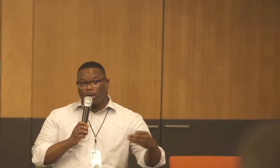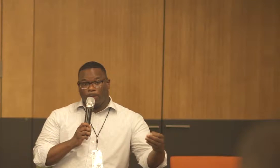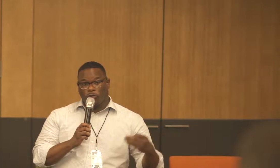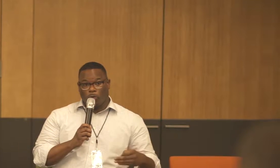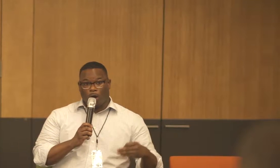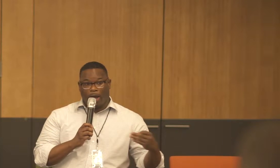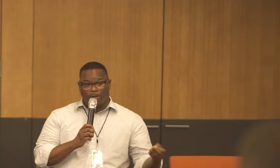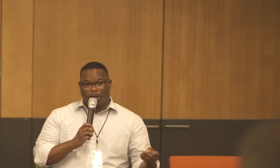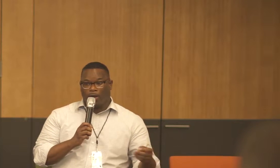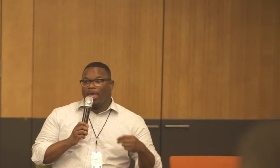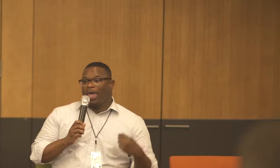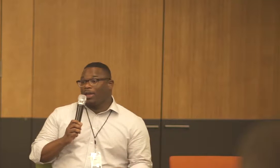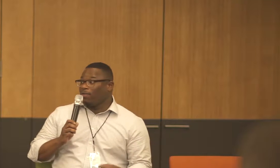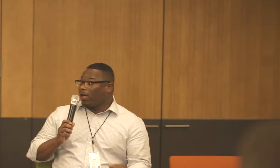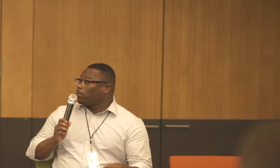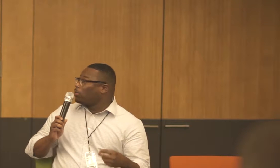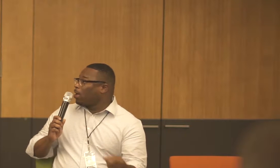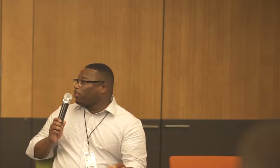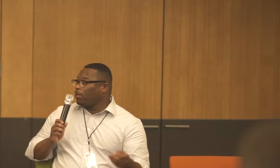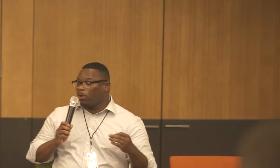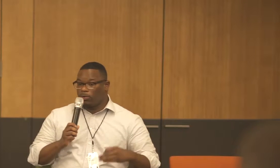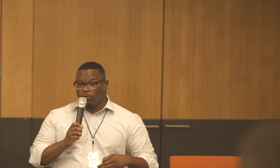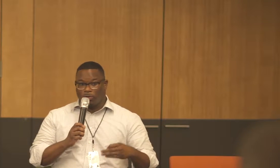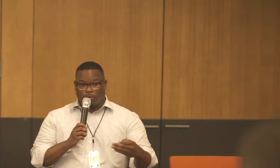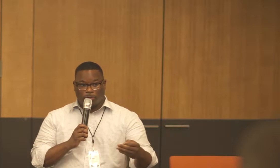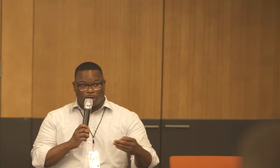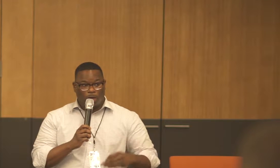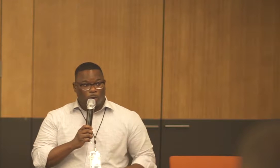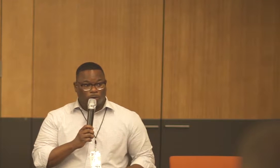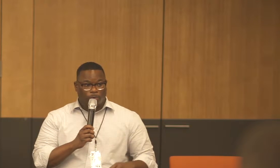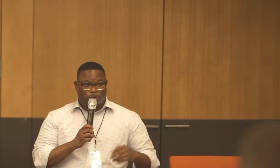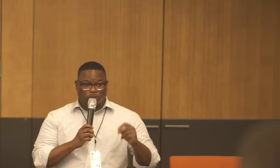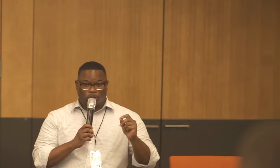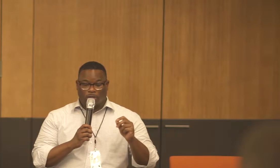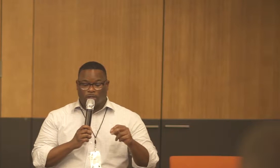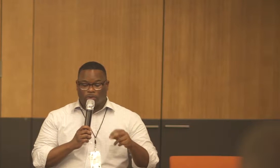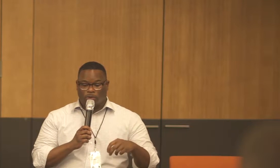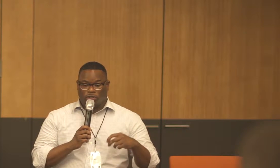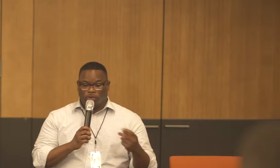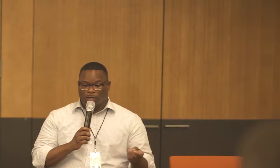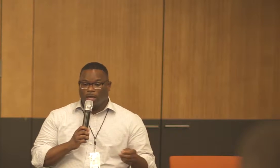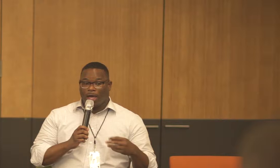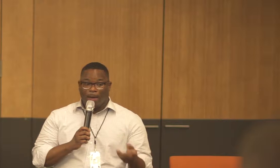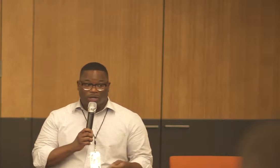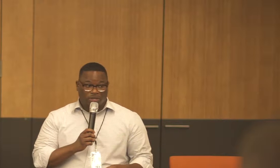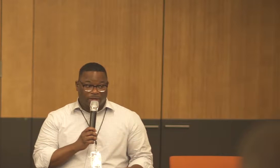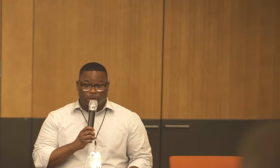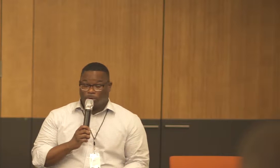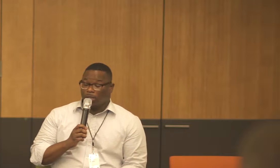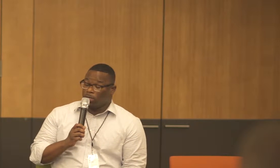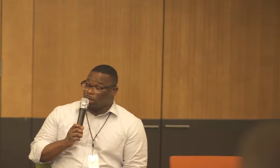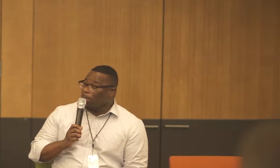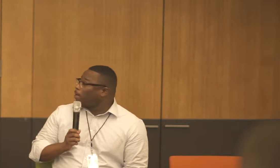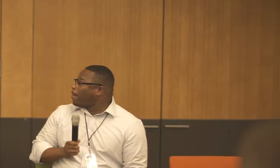are our alums who are hired there adding value to the company, whether it's through diversity or through the sort of the strict competencies